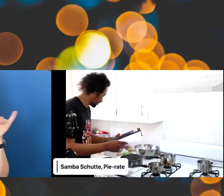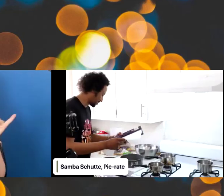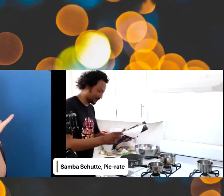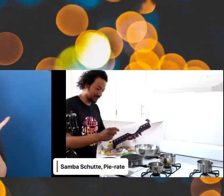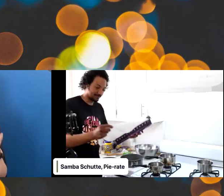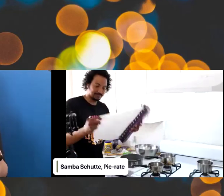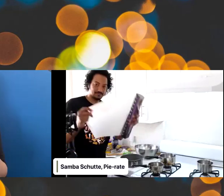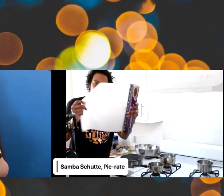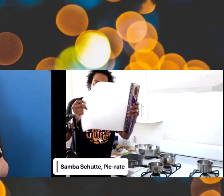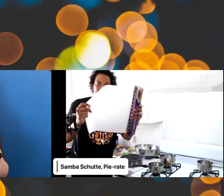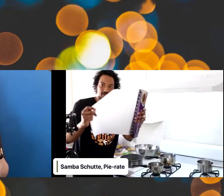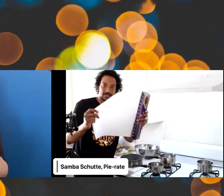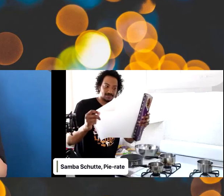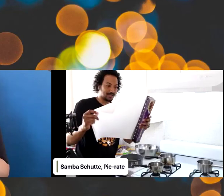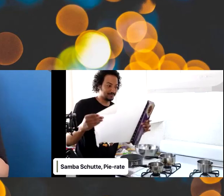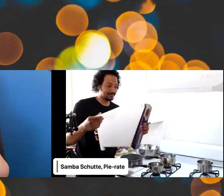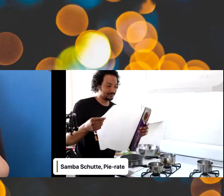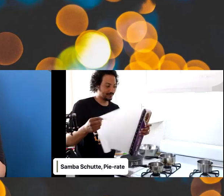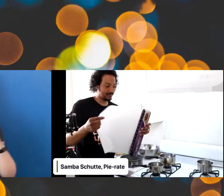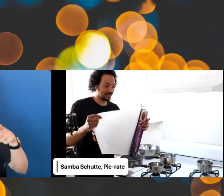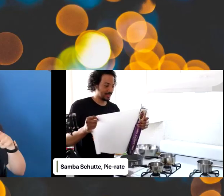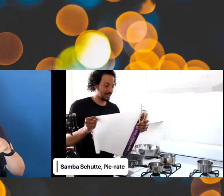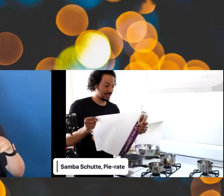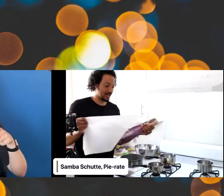enough to cover the circle at the bottom.